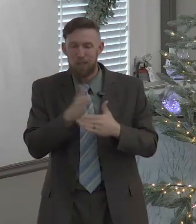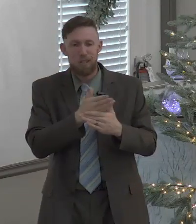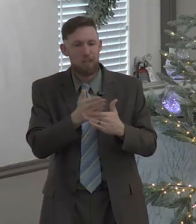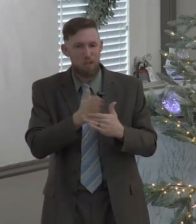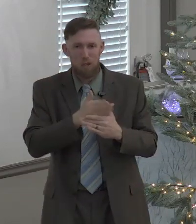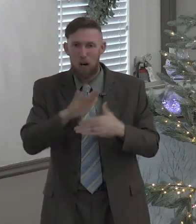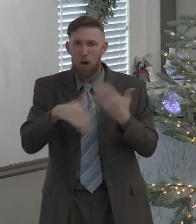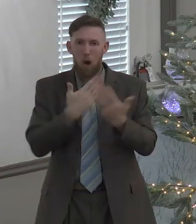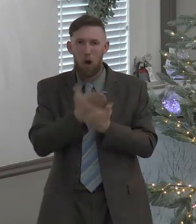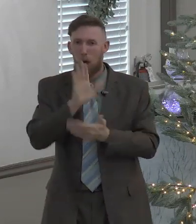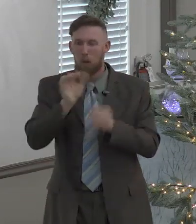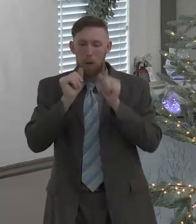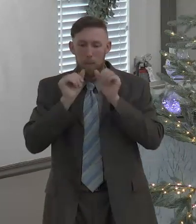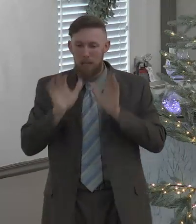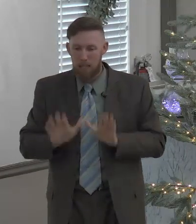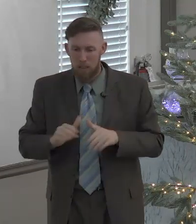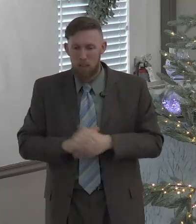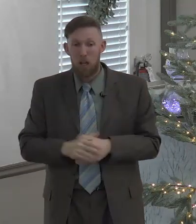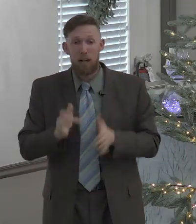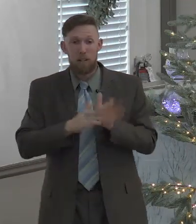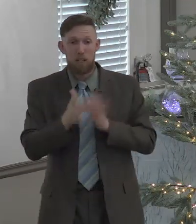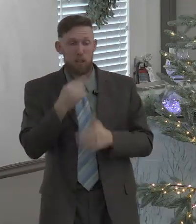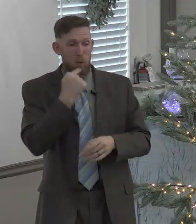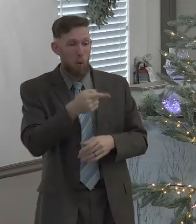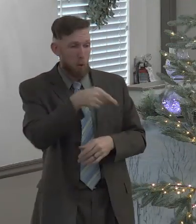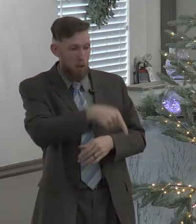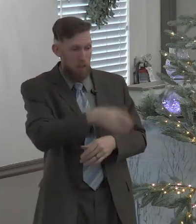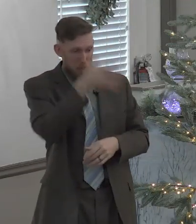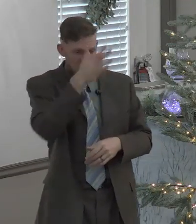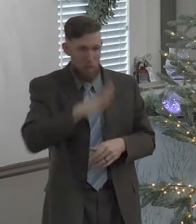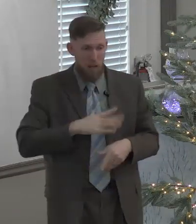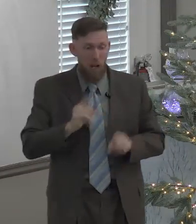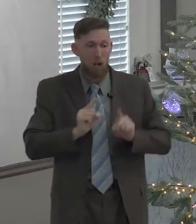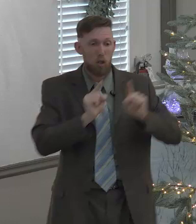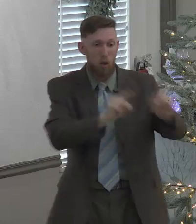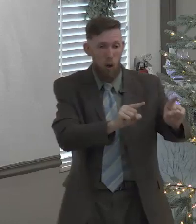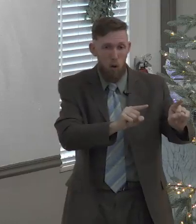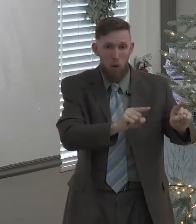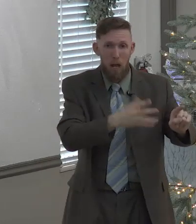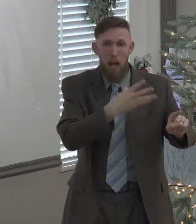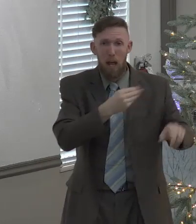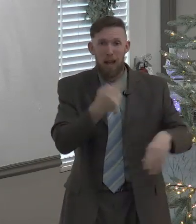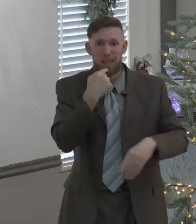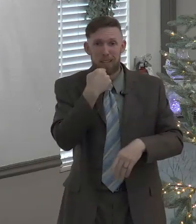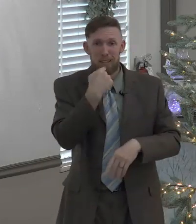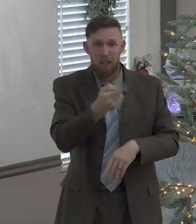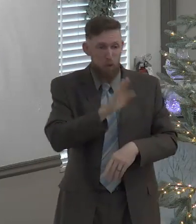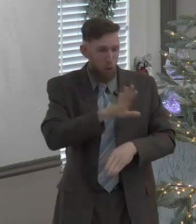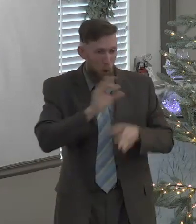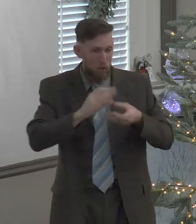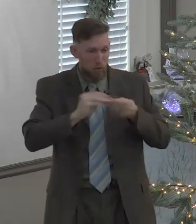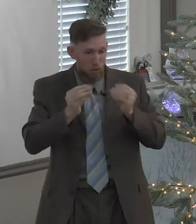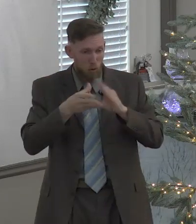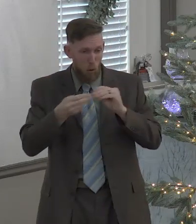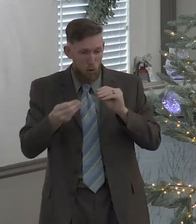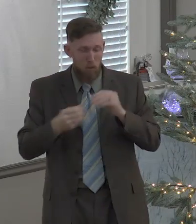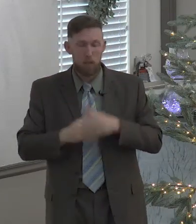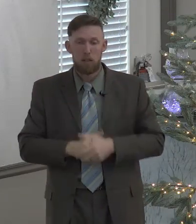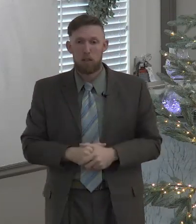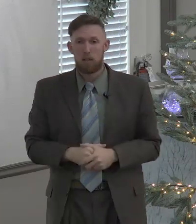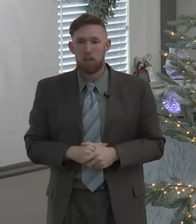done for us. And that's what Jesus told this formerly demon-possessed man.